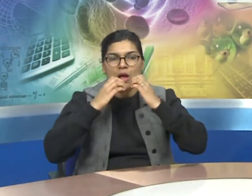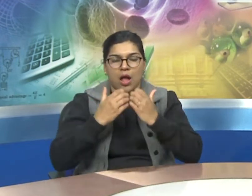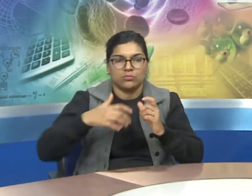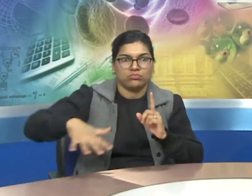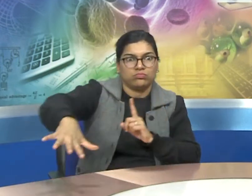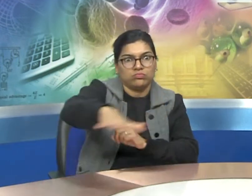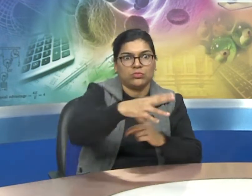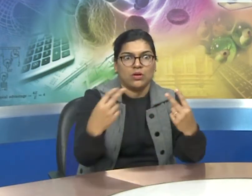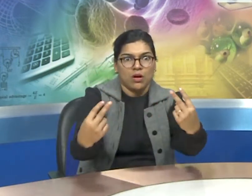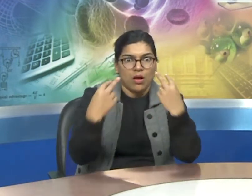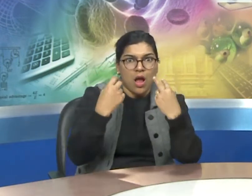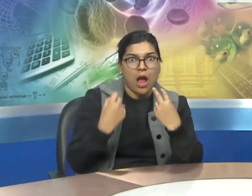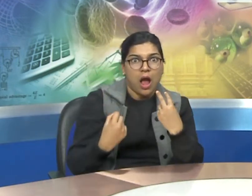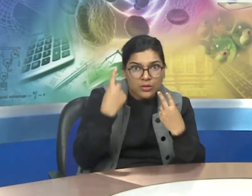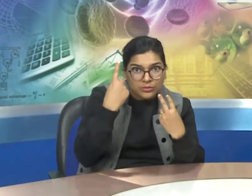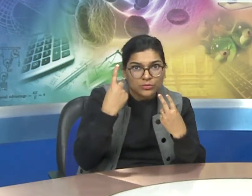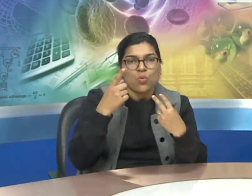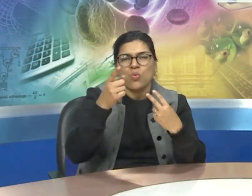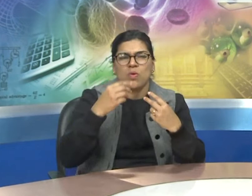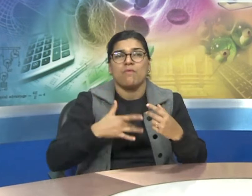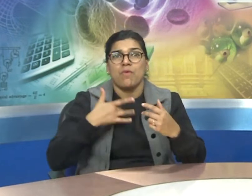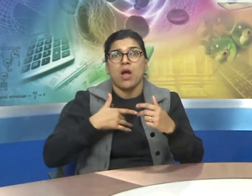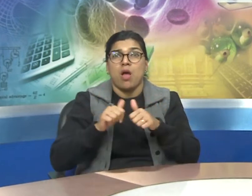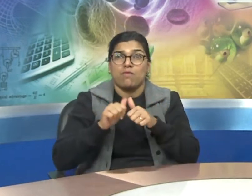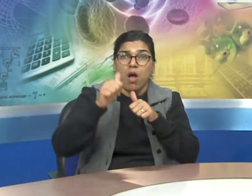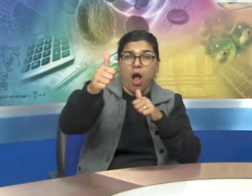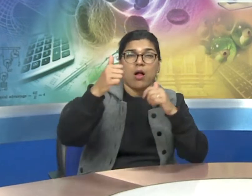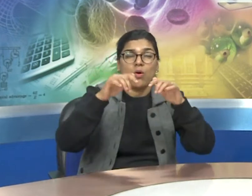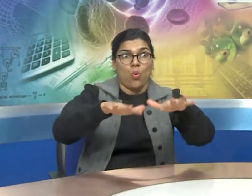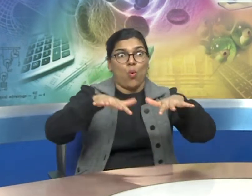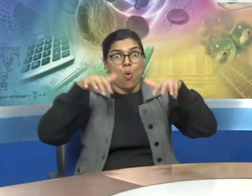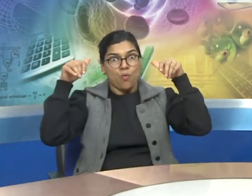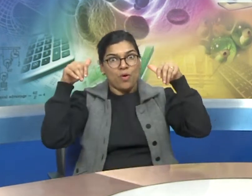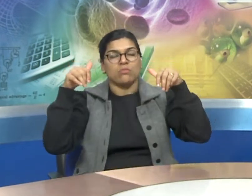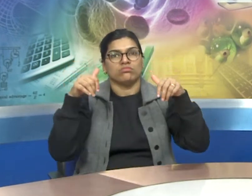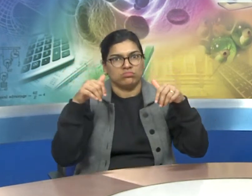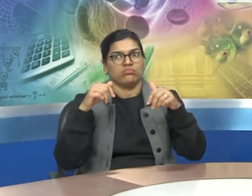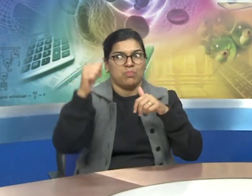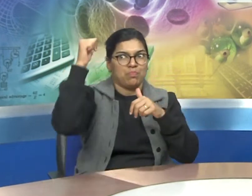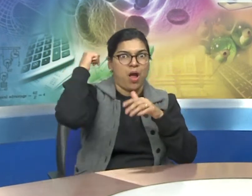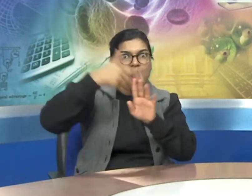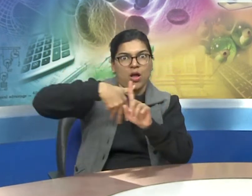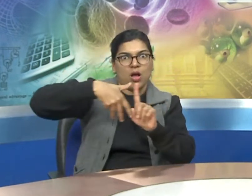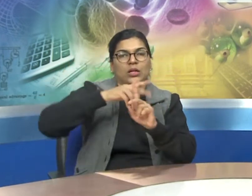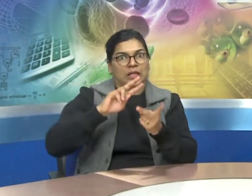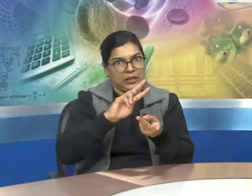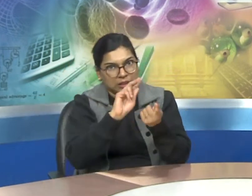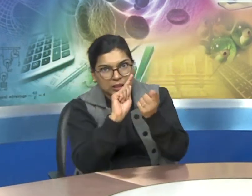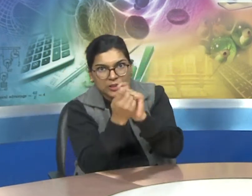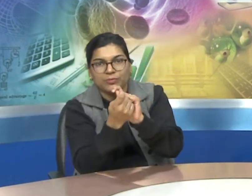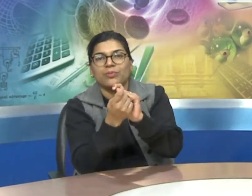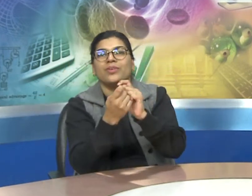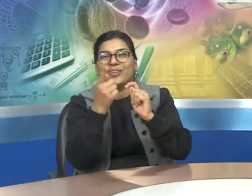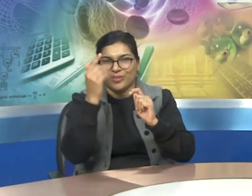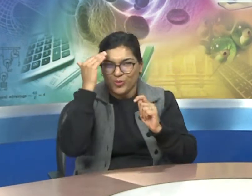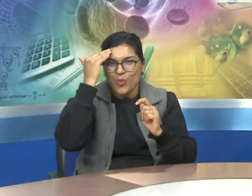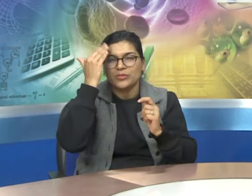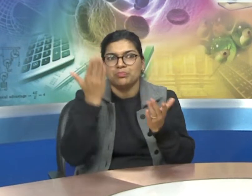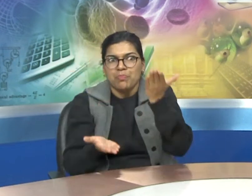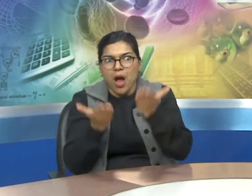possible. Beside that black color, there are various design templates which are available. So any design template can